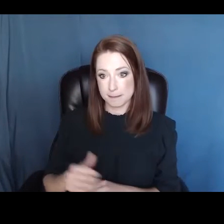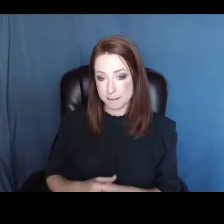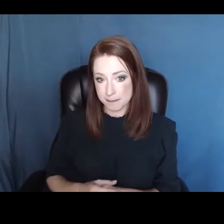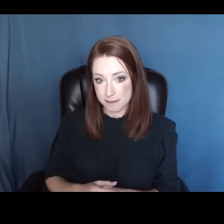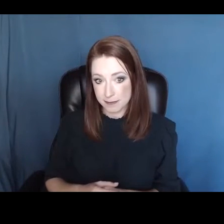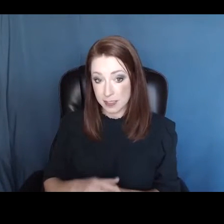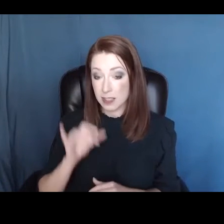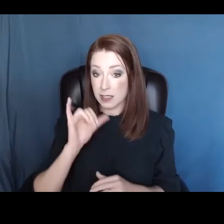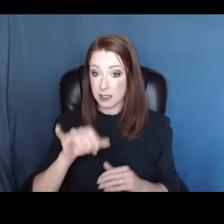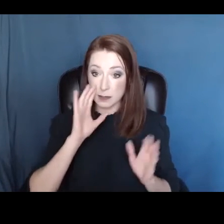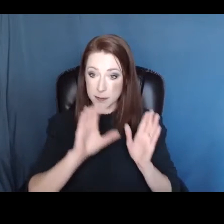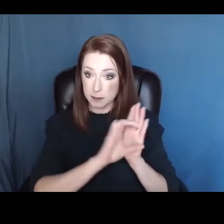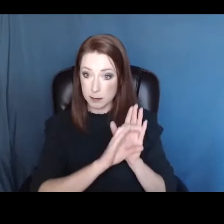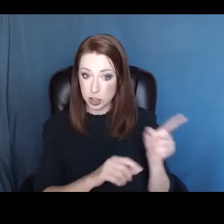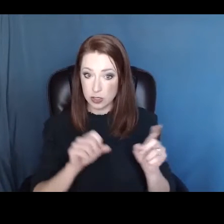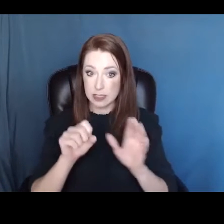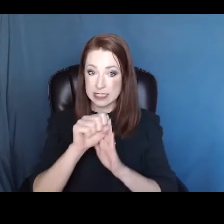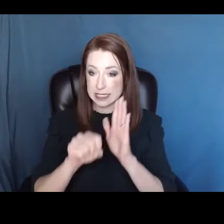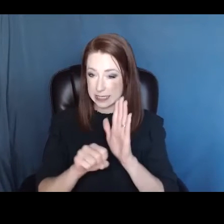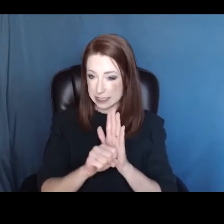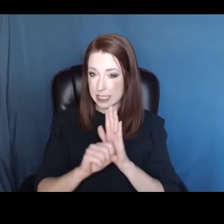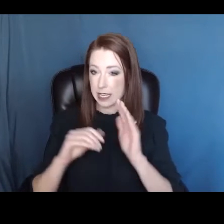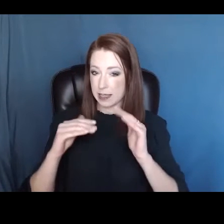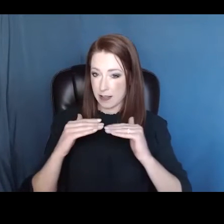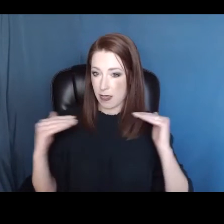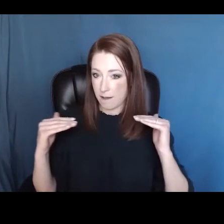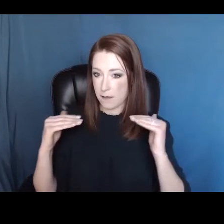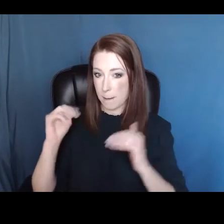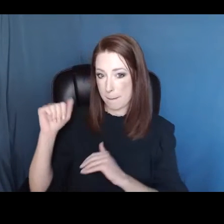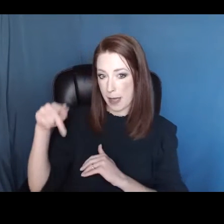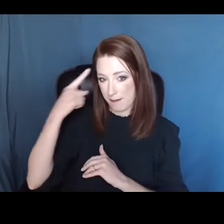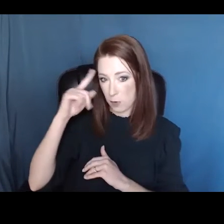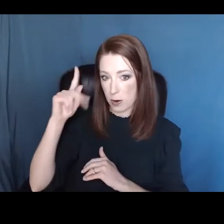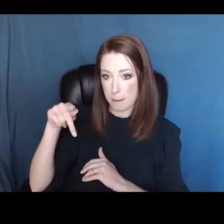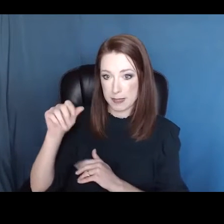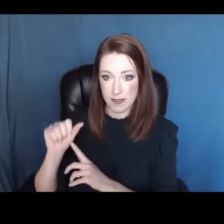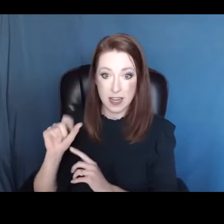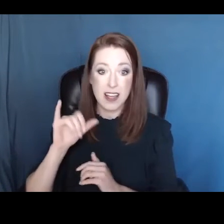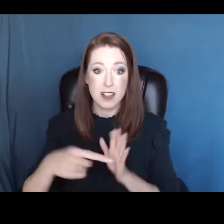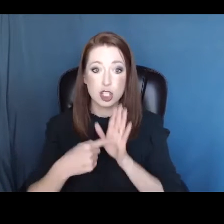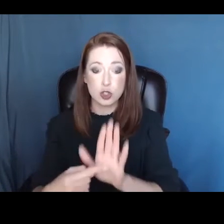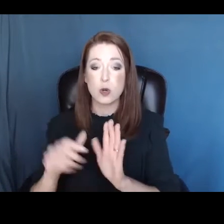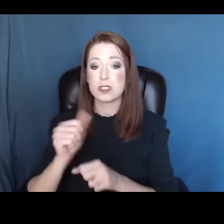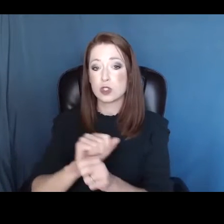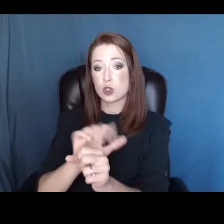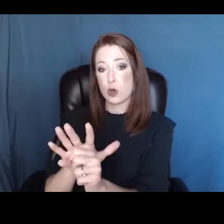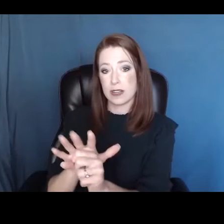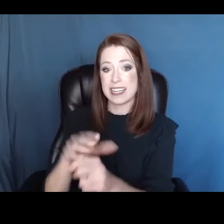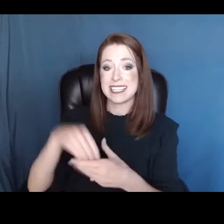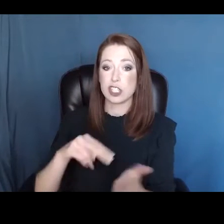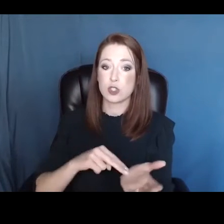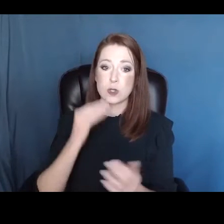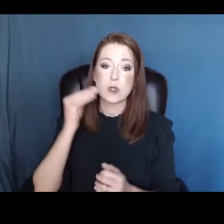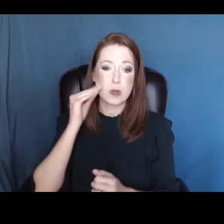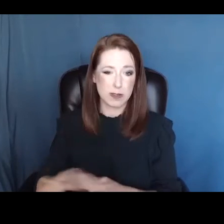This is a state level map we created for Pennsylvania, showing Pennsylvania COVID-19 cases in nursing facilities across the